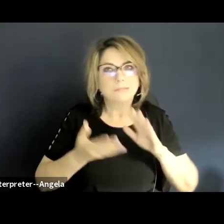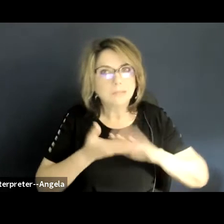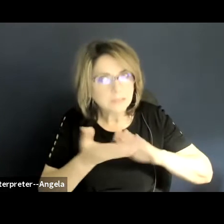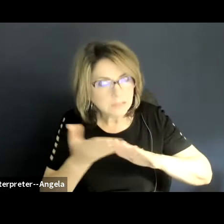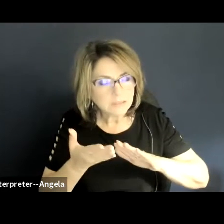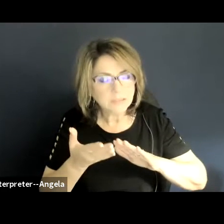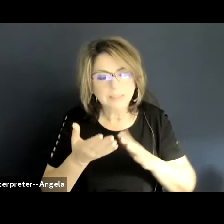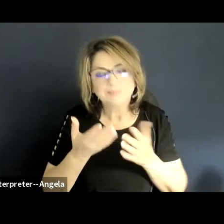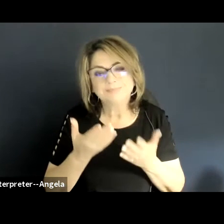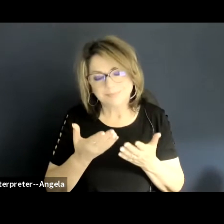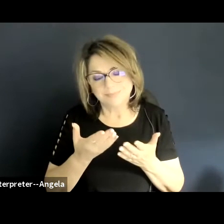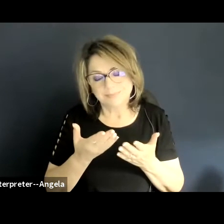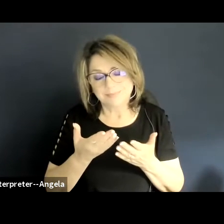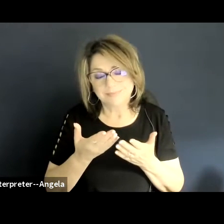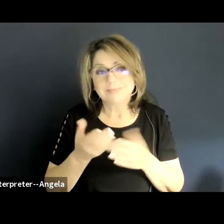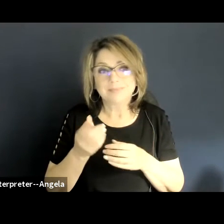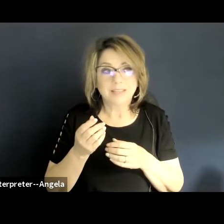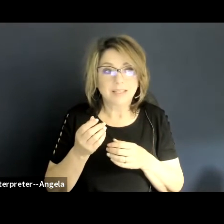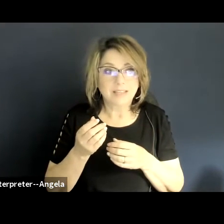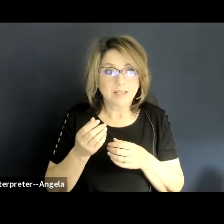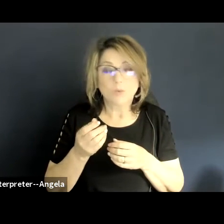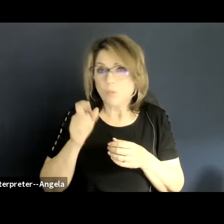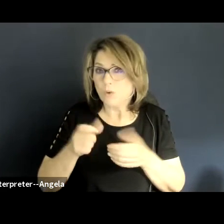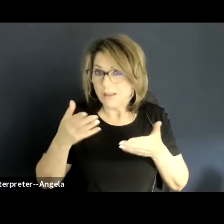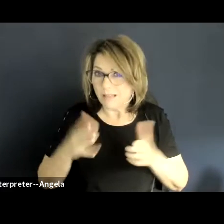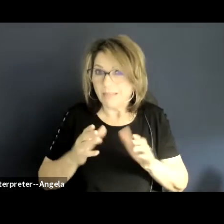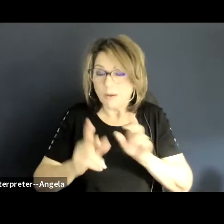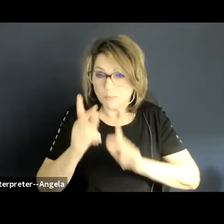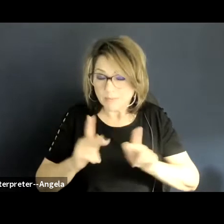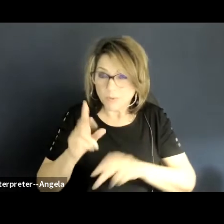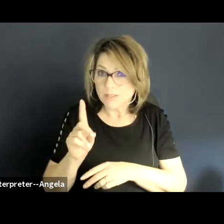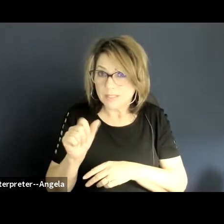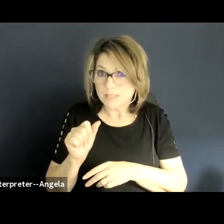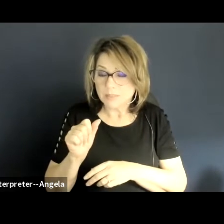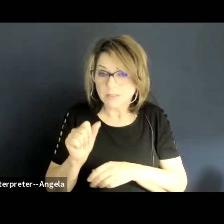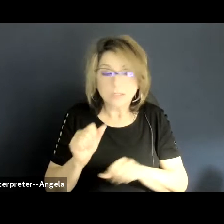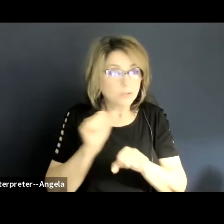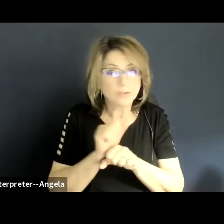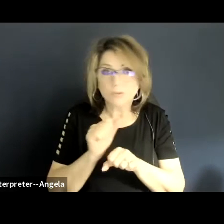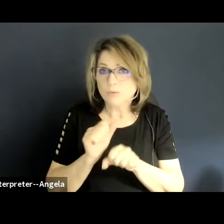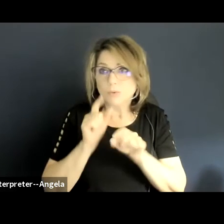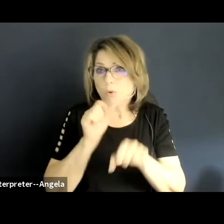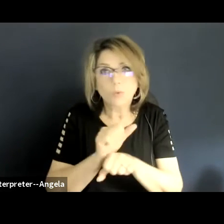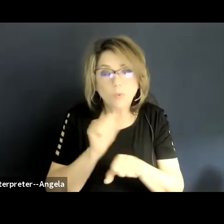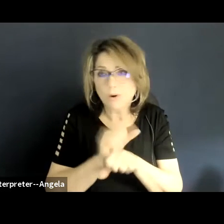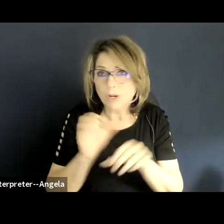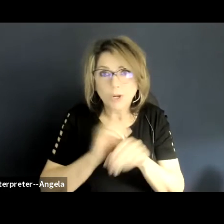going to allow people with disabilities to go to work without being penalized.